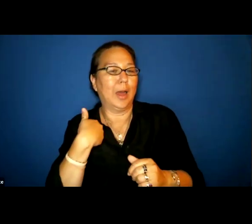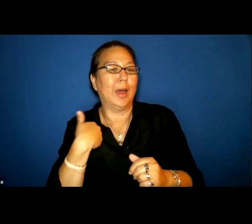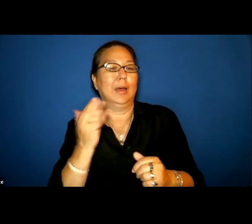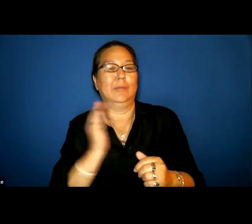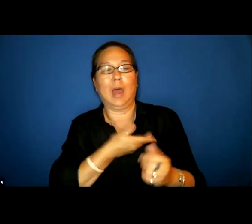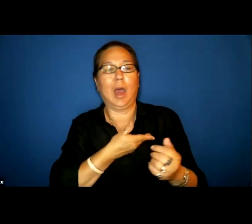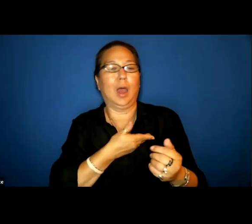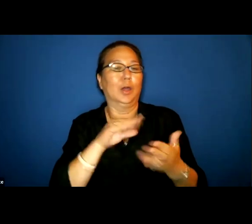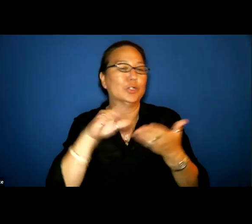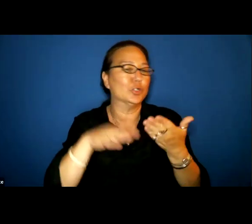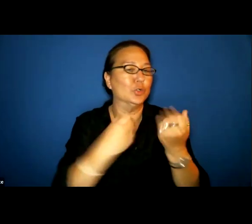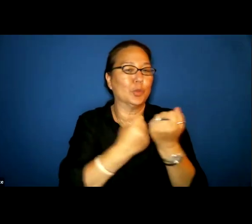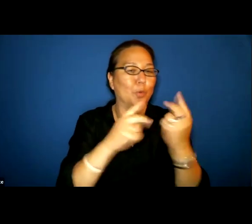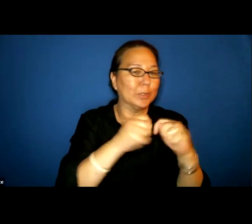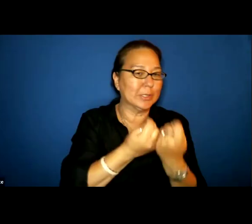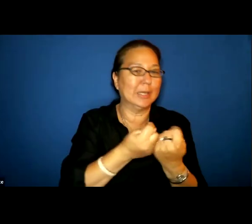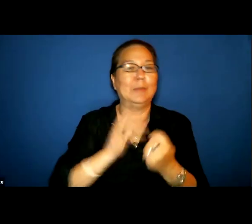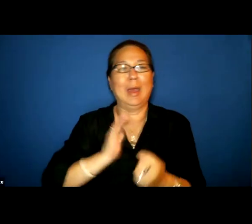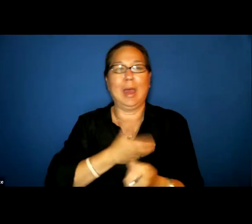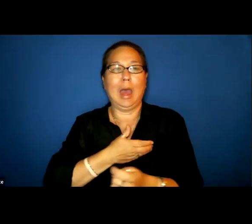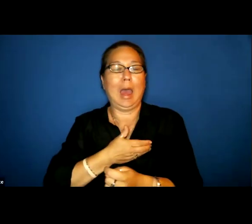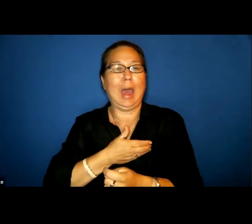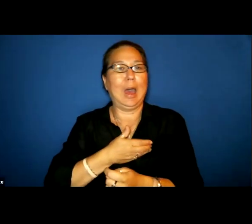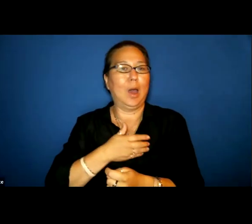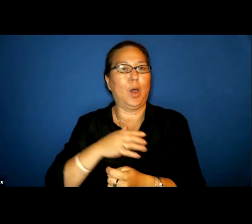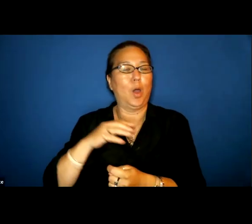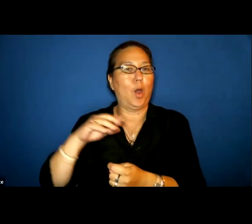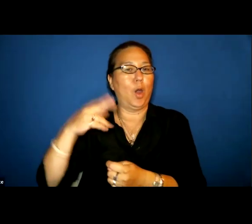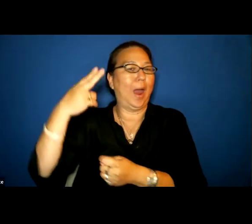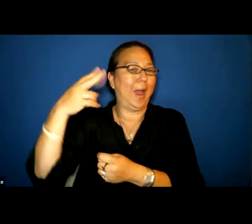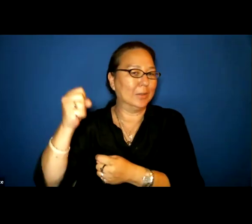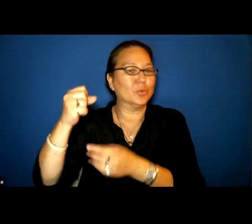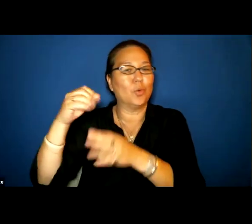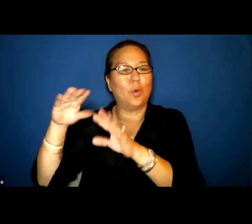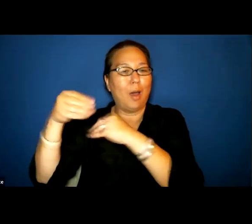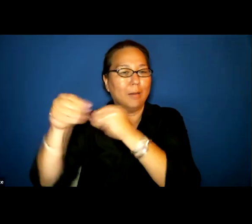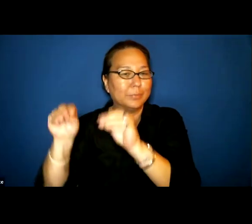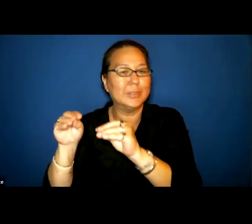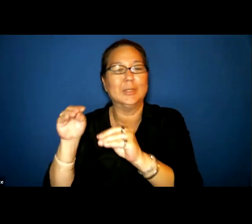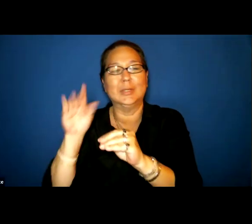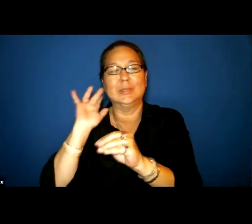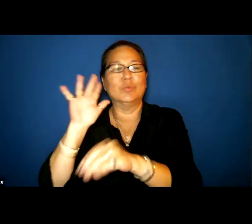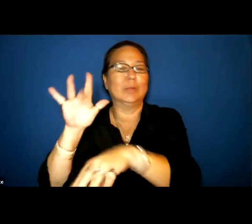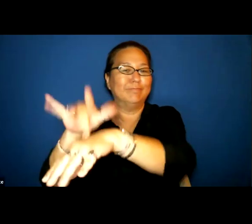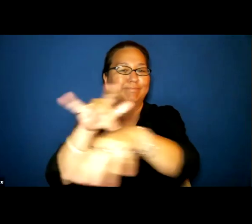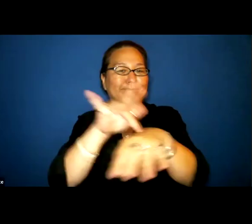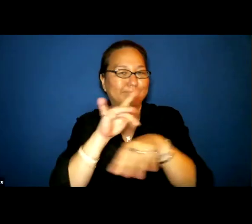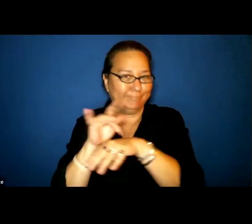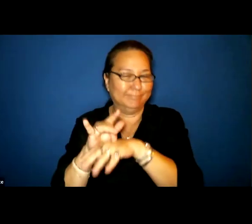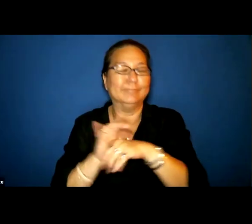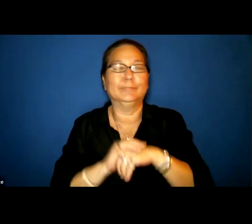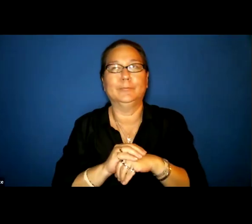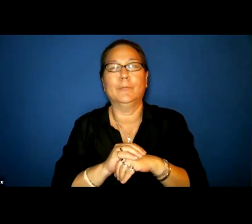office, as well as in general, the broader re-engagement center and guidance, hitting all of that. So, and as you